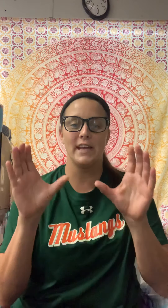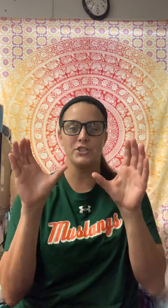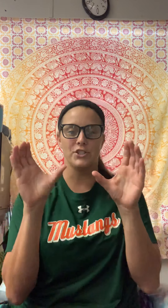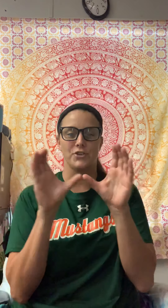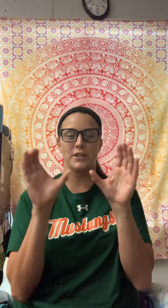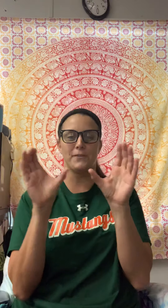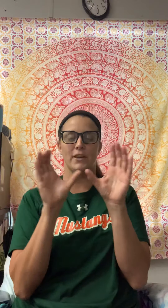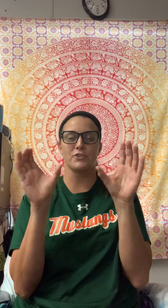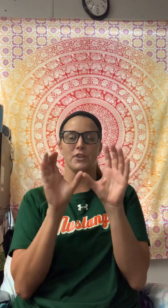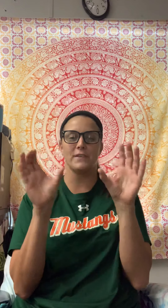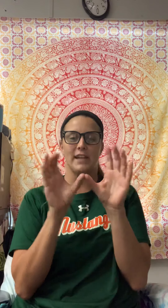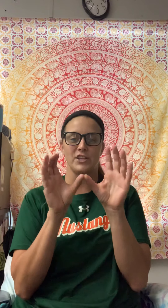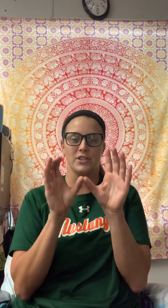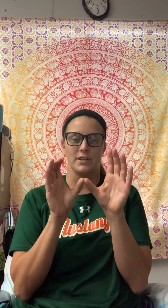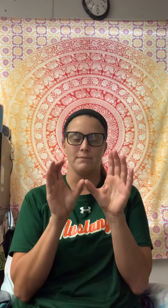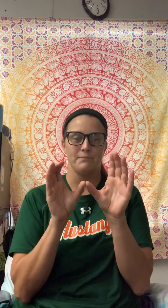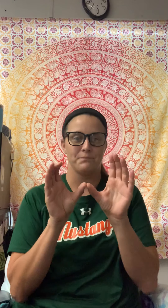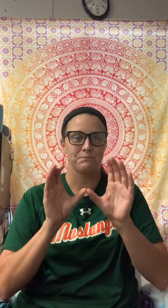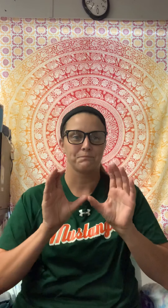certification, certificate or certification.